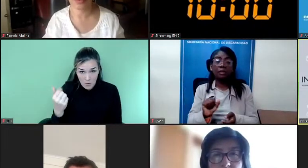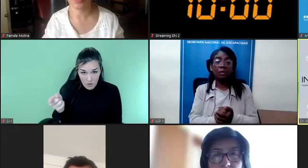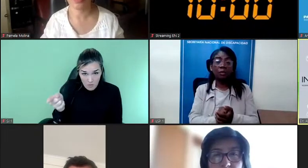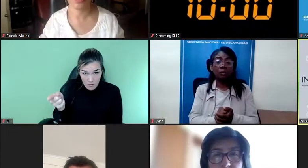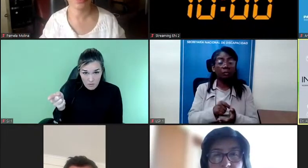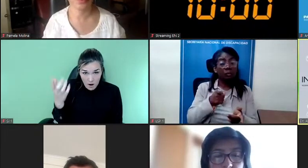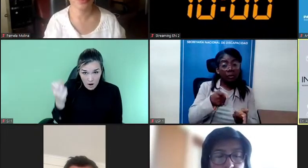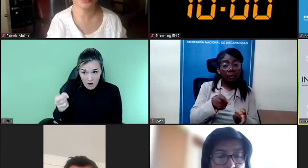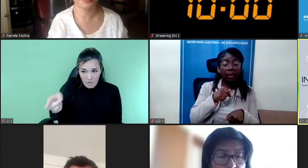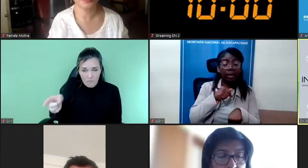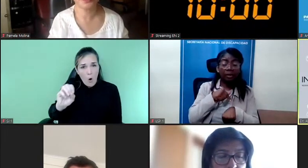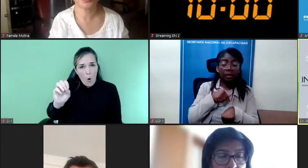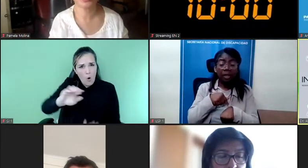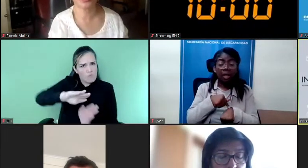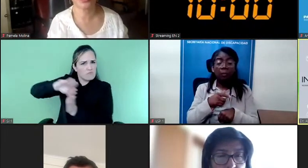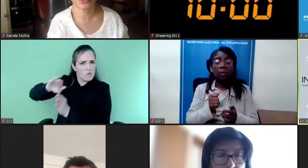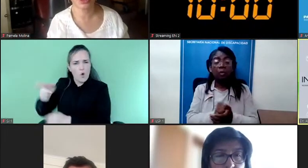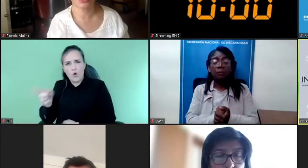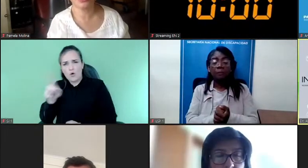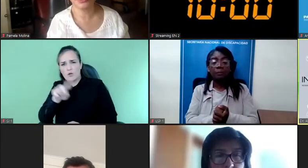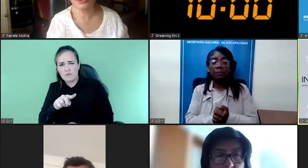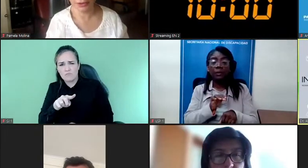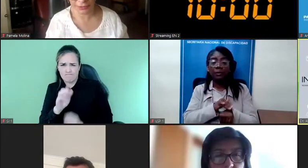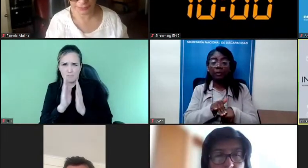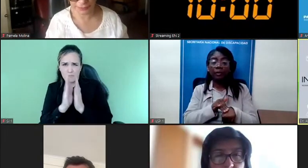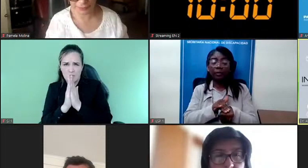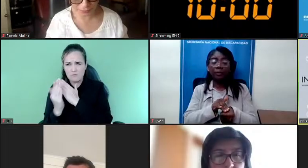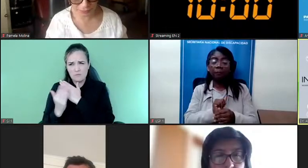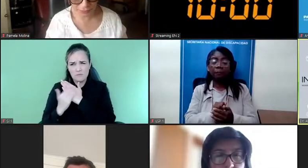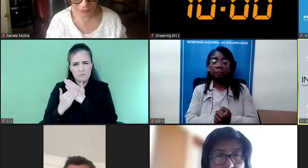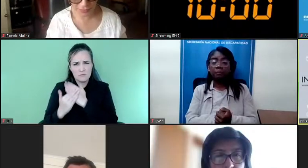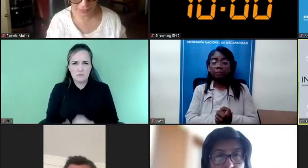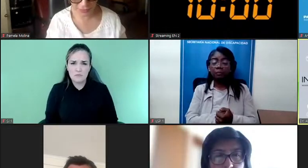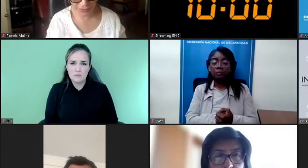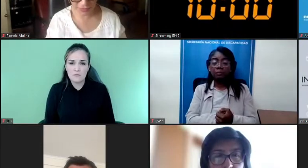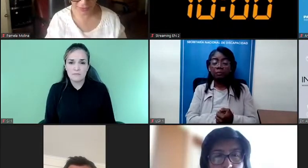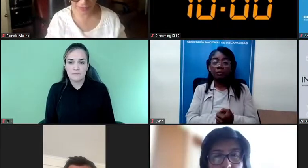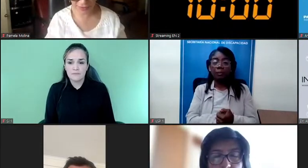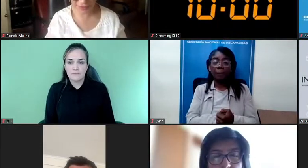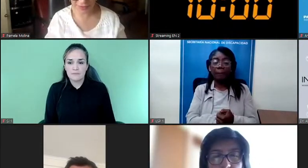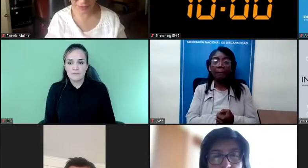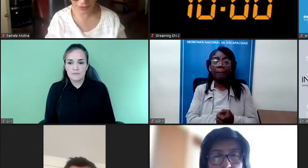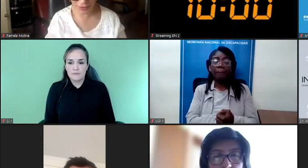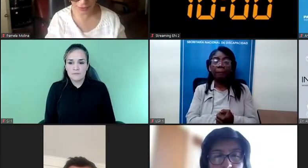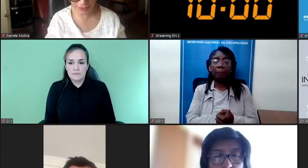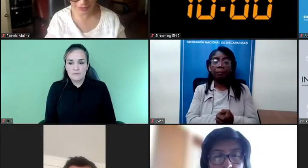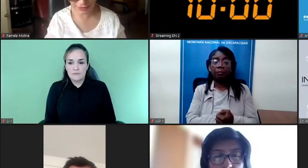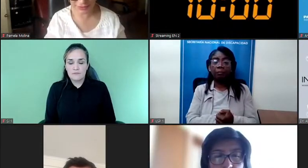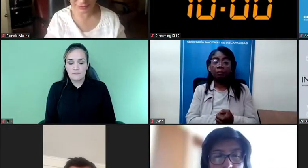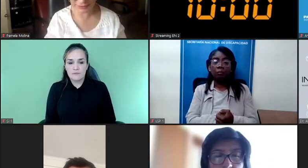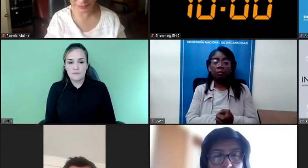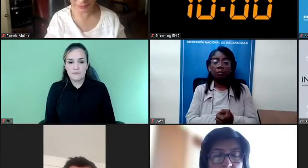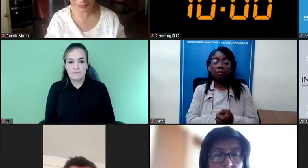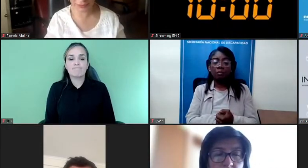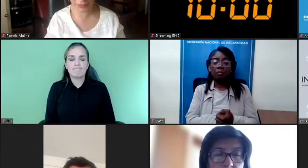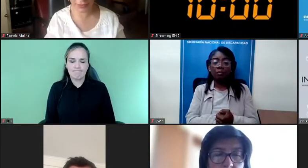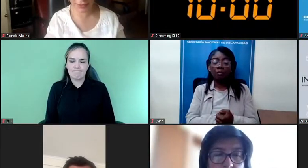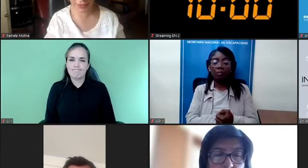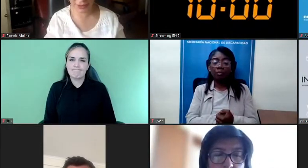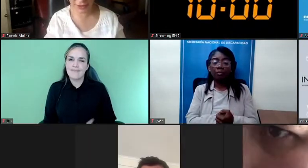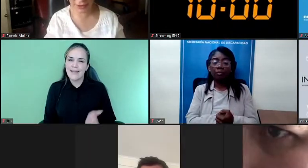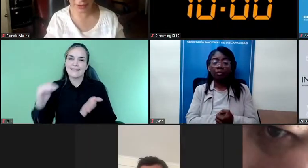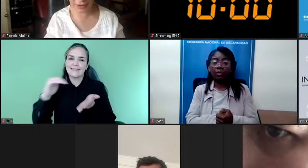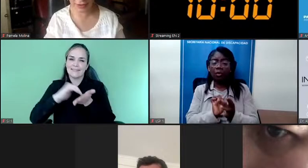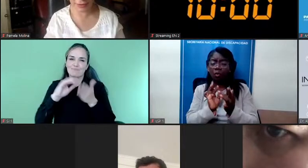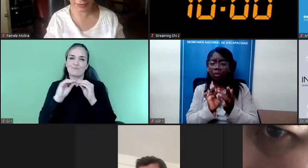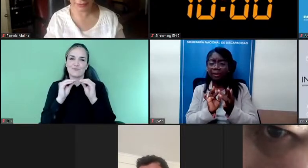otherwise we will go to the next panel thank you fernando